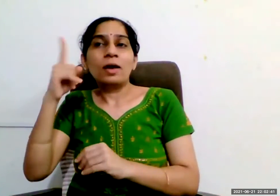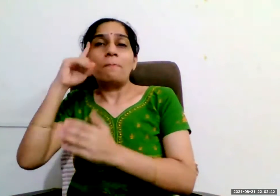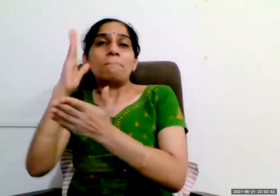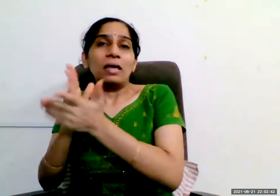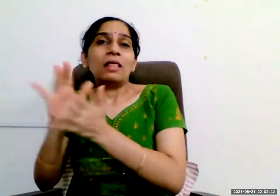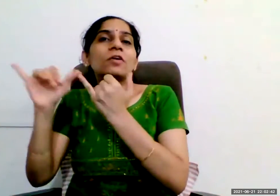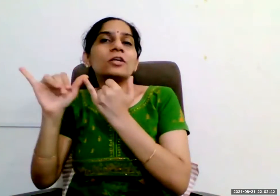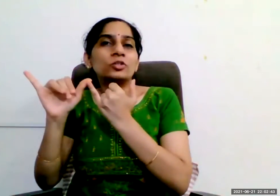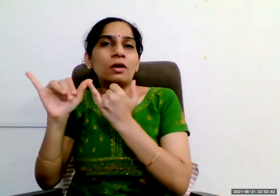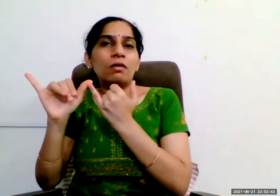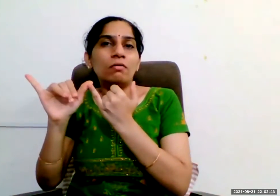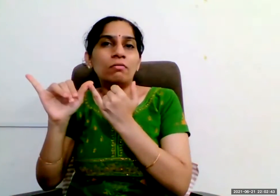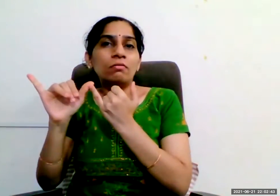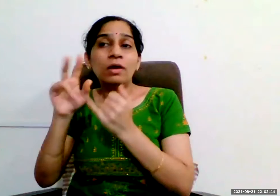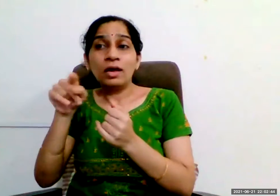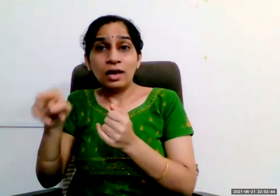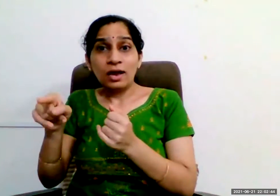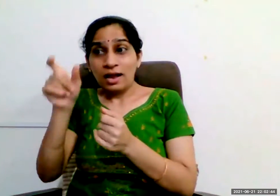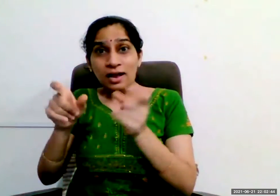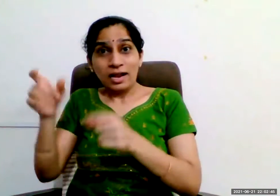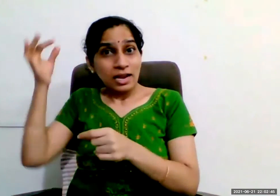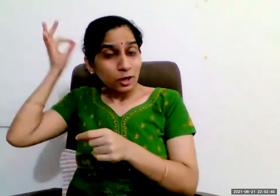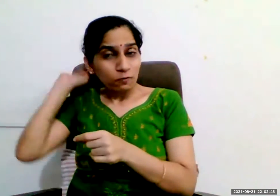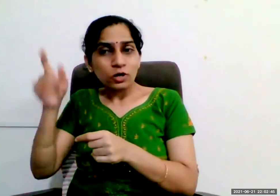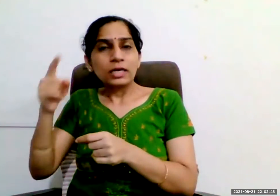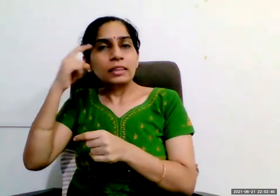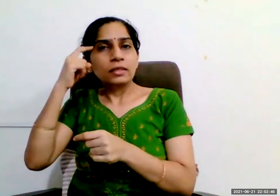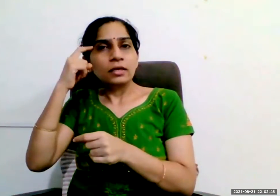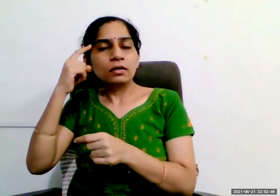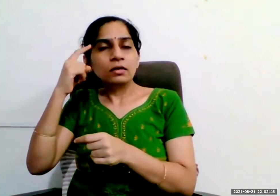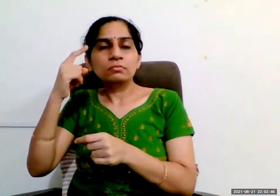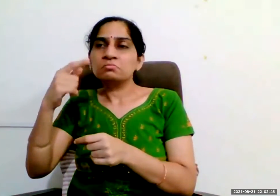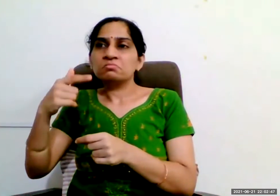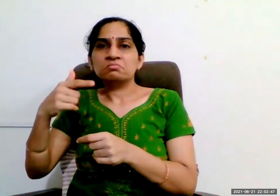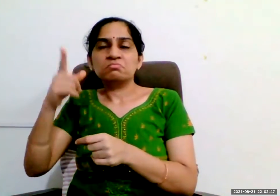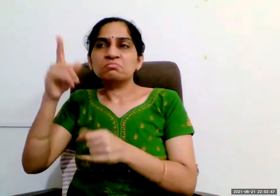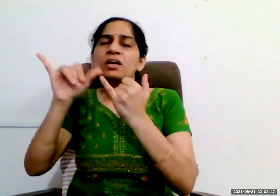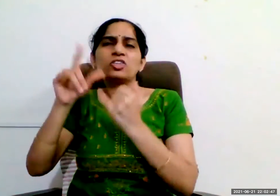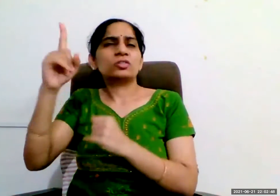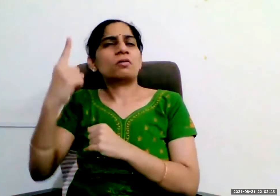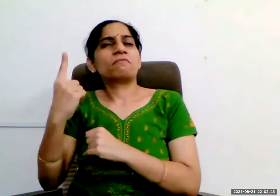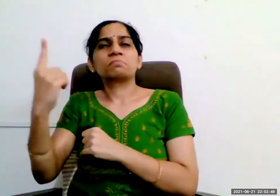My own I from my heart and my from my body I surrender to Krishna. Those are devotees.